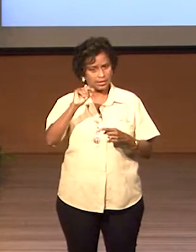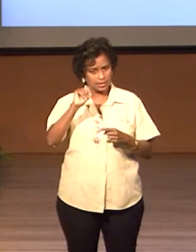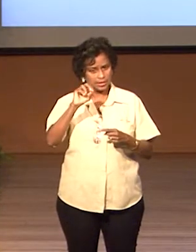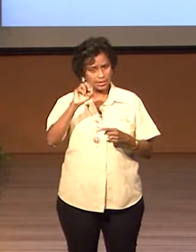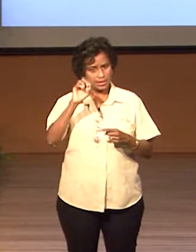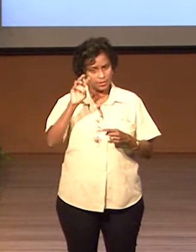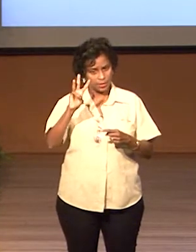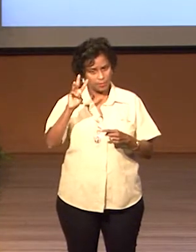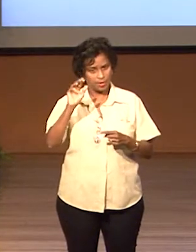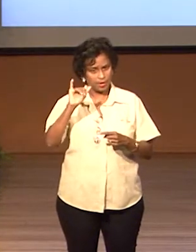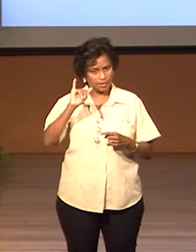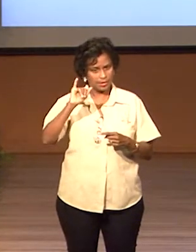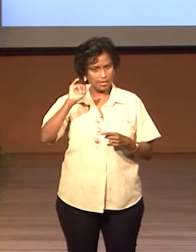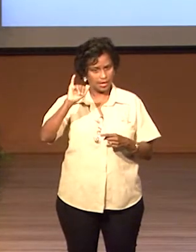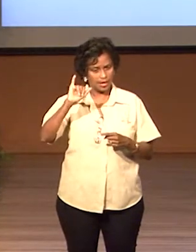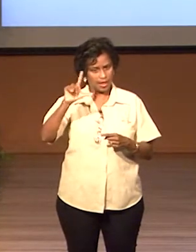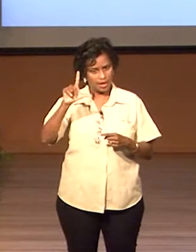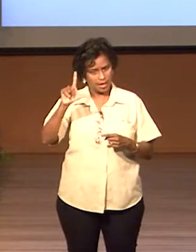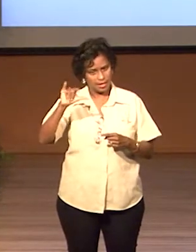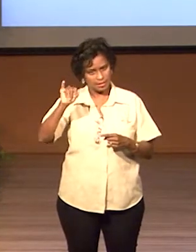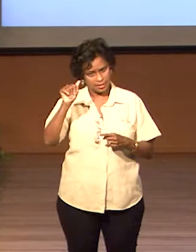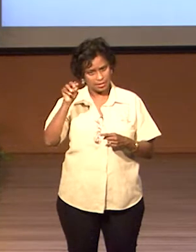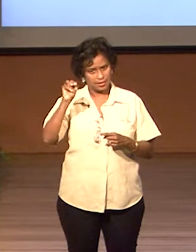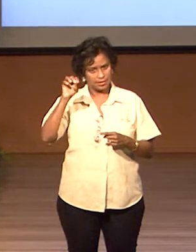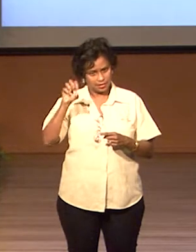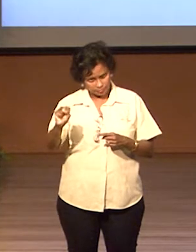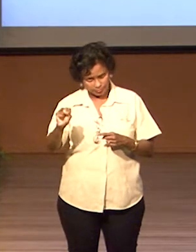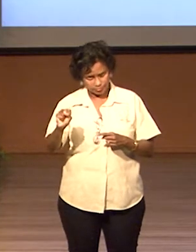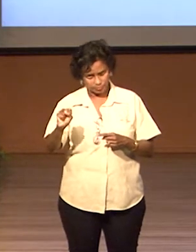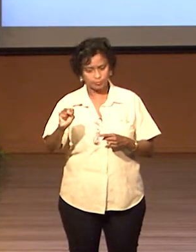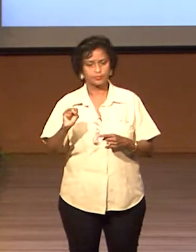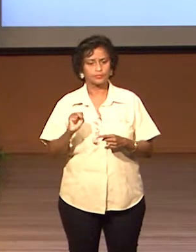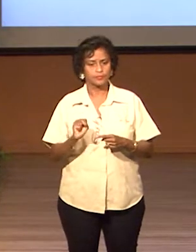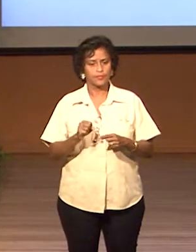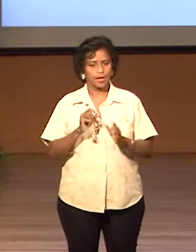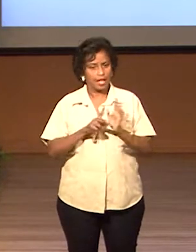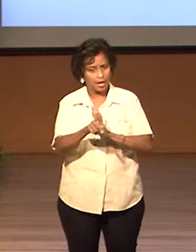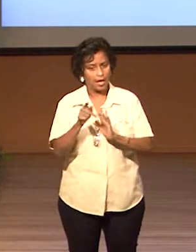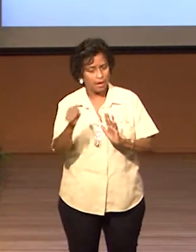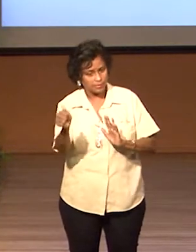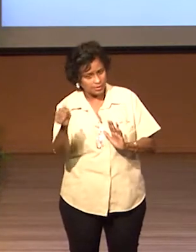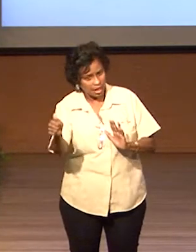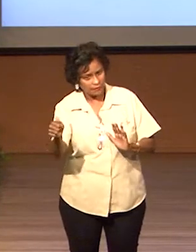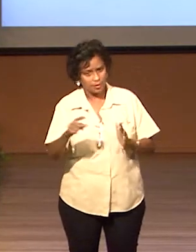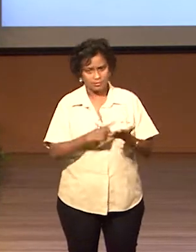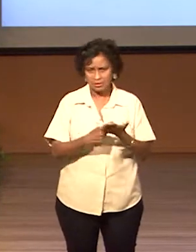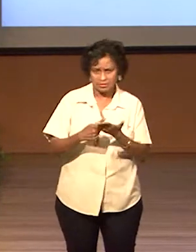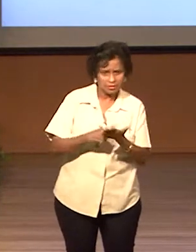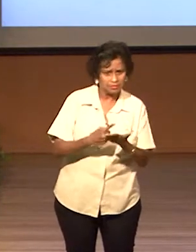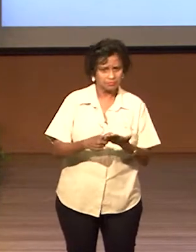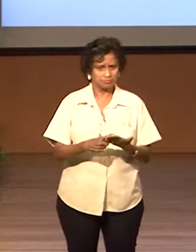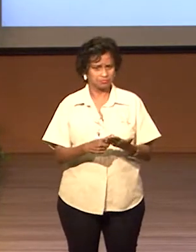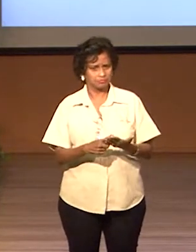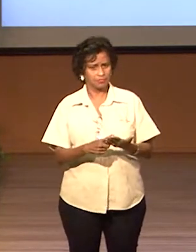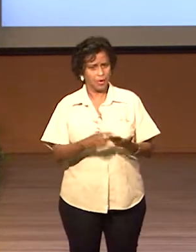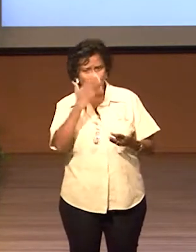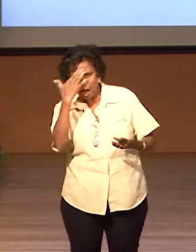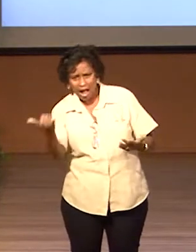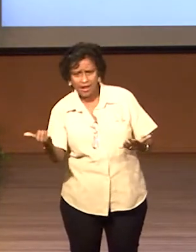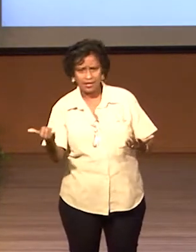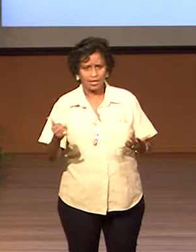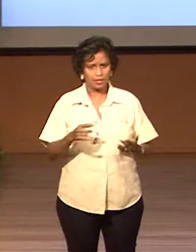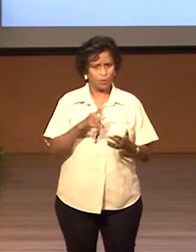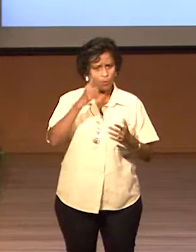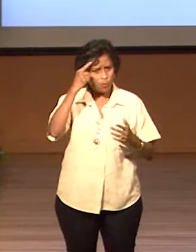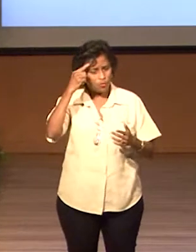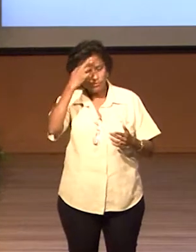kind of dichotomy or dichotomized thinking about it. So on one hand, the idea